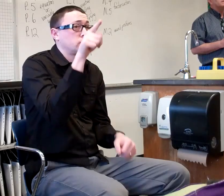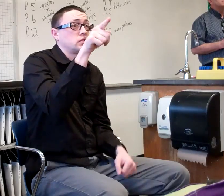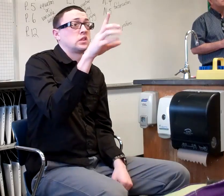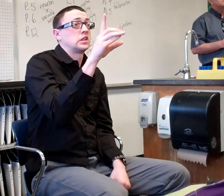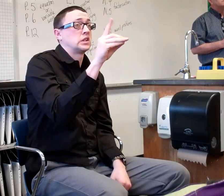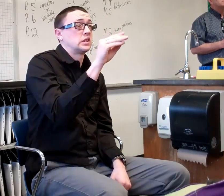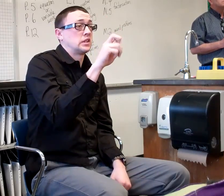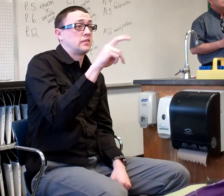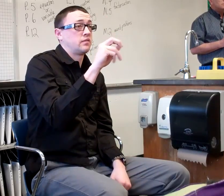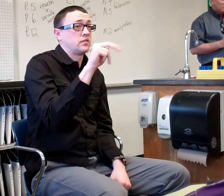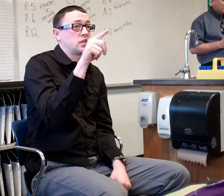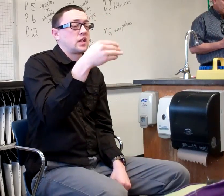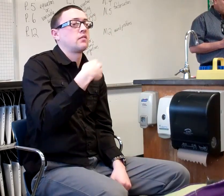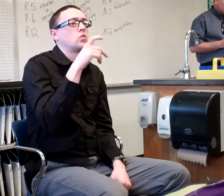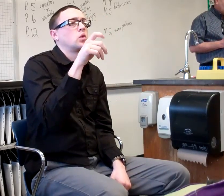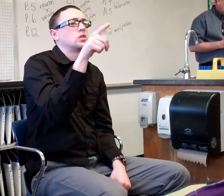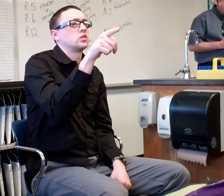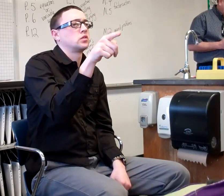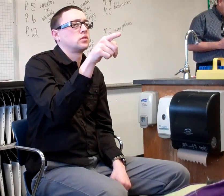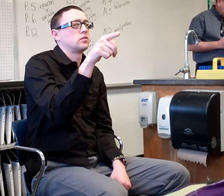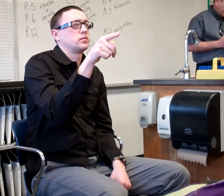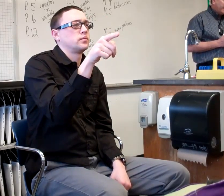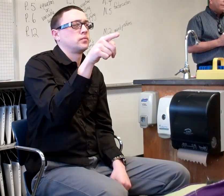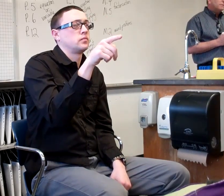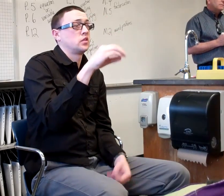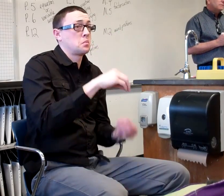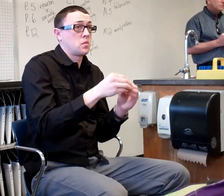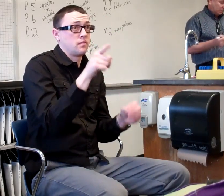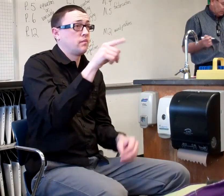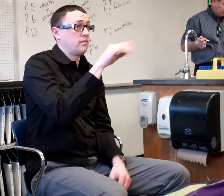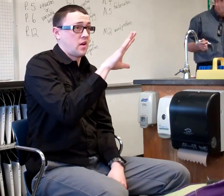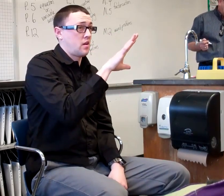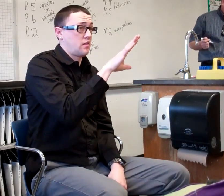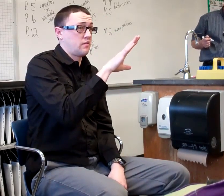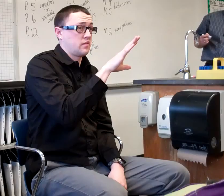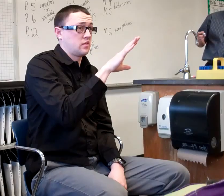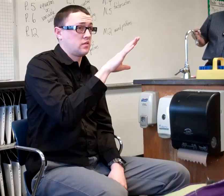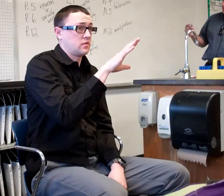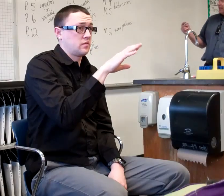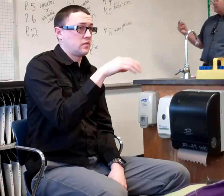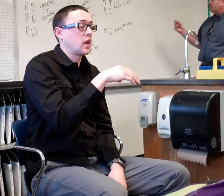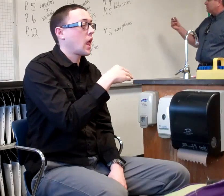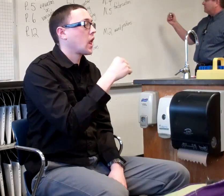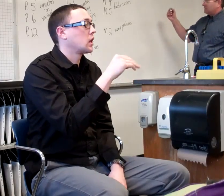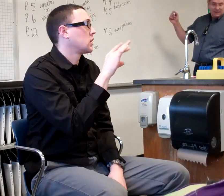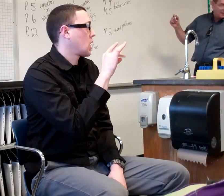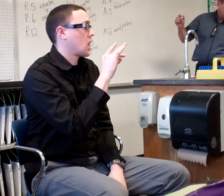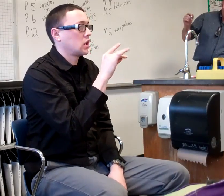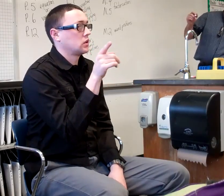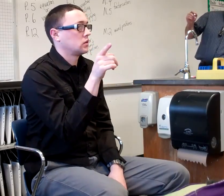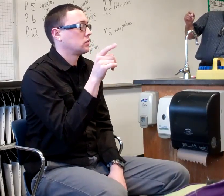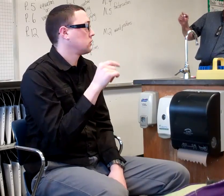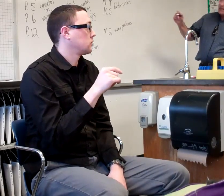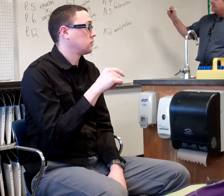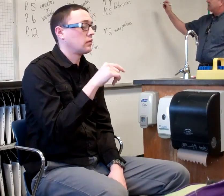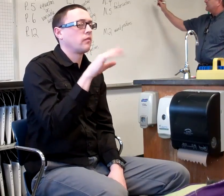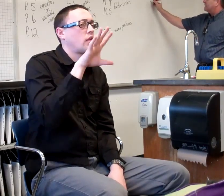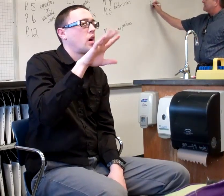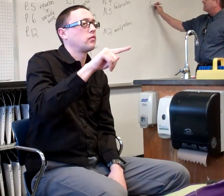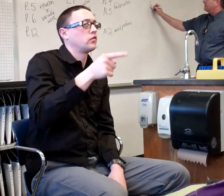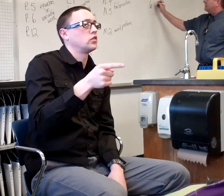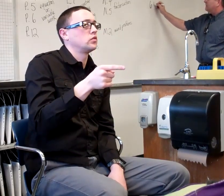look at? 5 or 8. Number 5? And 8. Well, we'll do 5 first. So we've